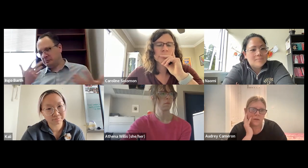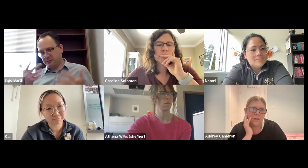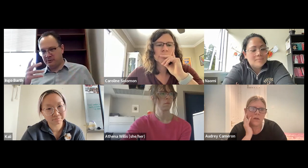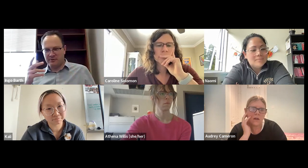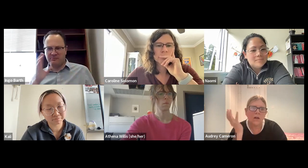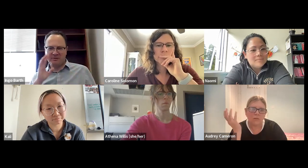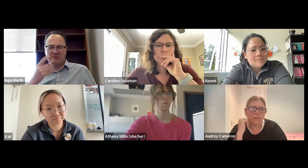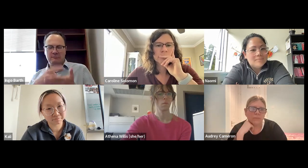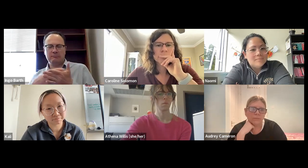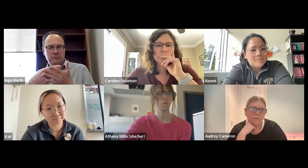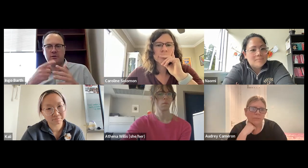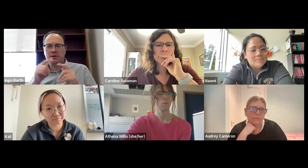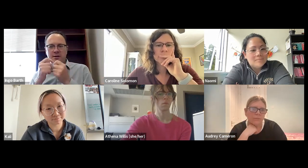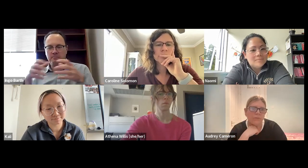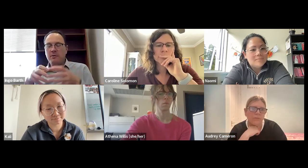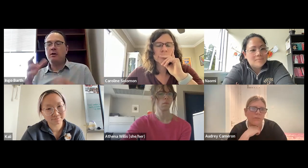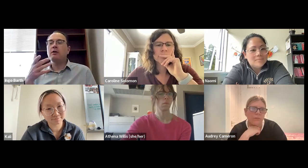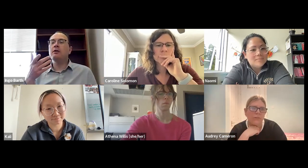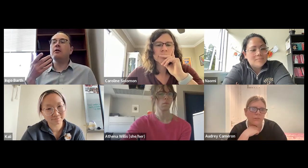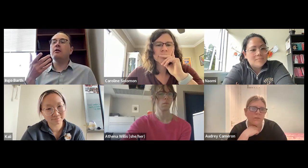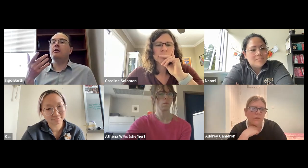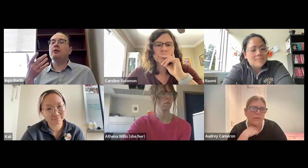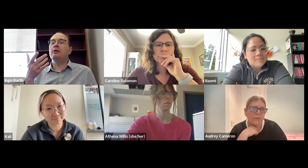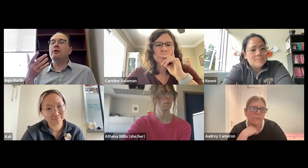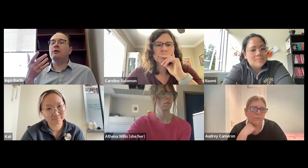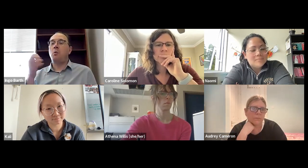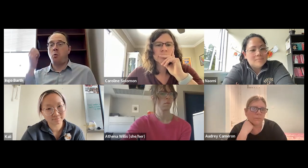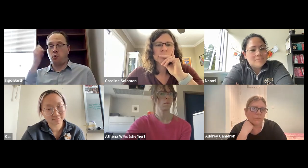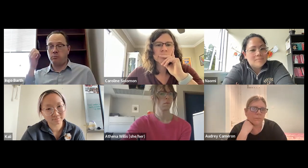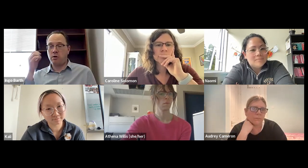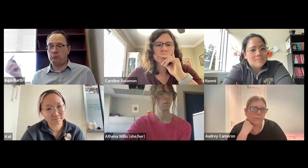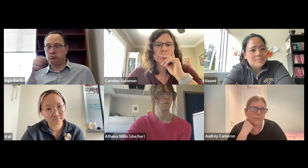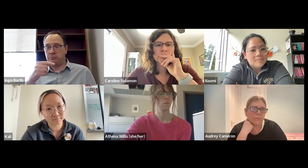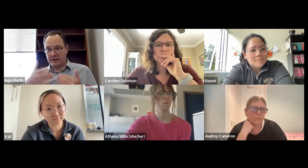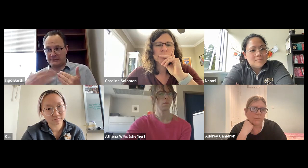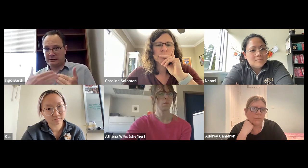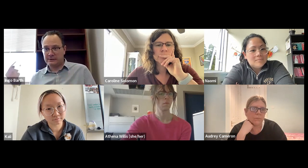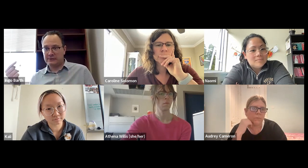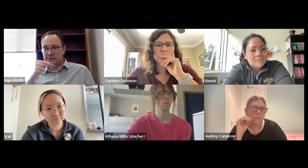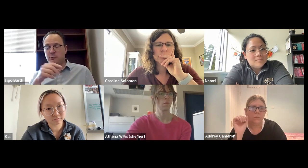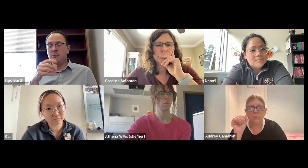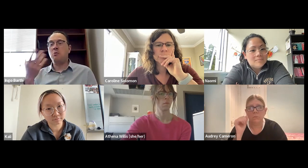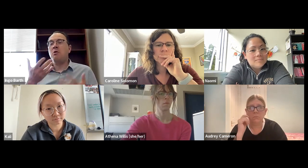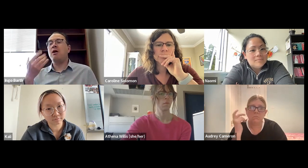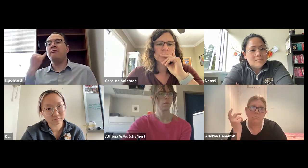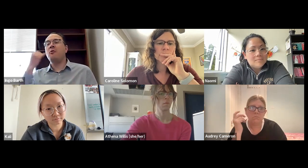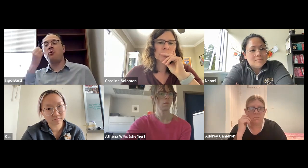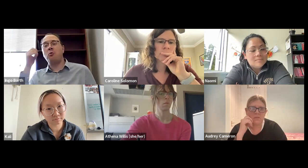Well, and so if it were to be held in America, would it be at Gallaudet? Would it be at Rochester? I guess it doesn't really matter, but would it be easy for people to come in